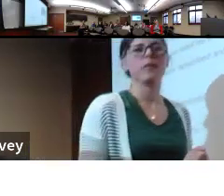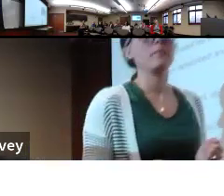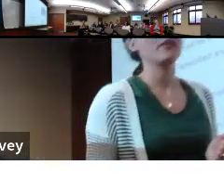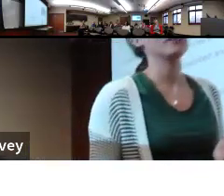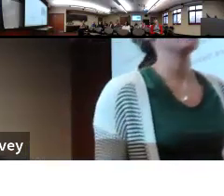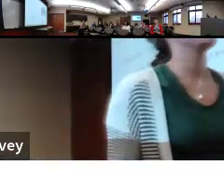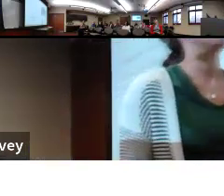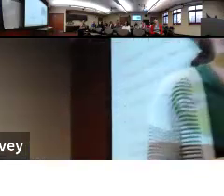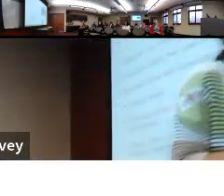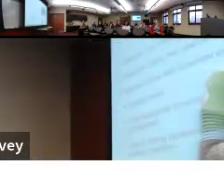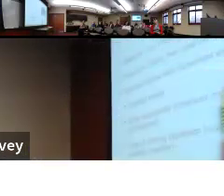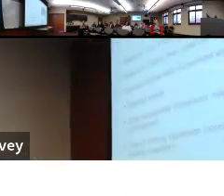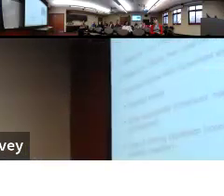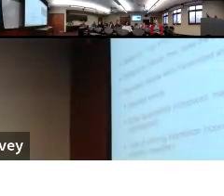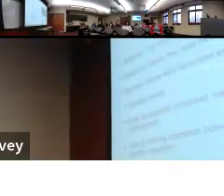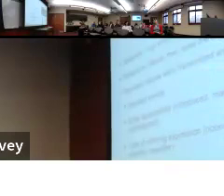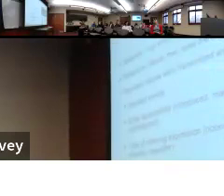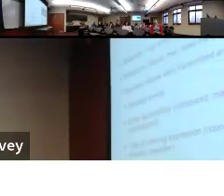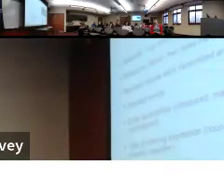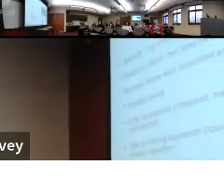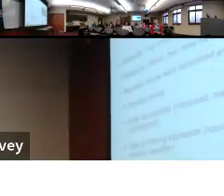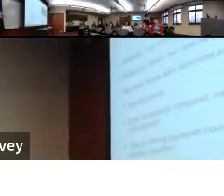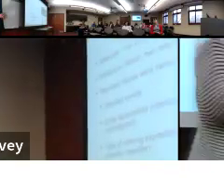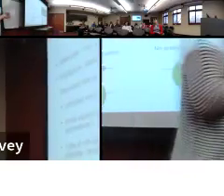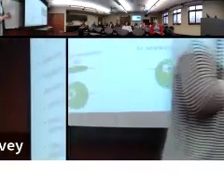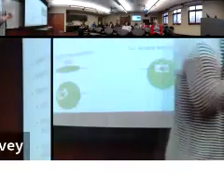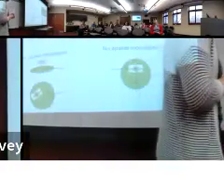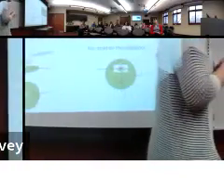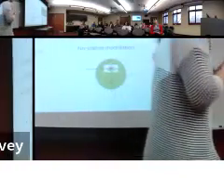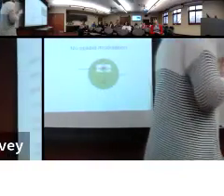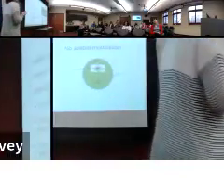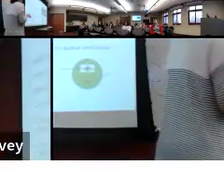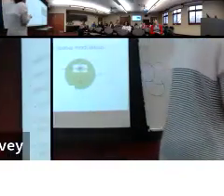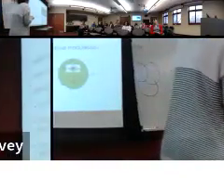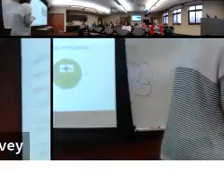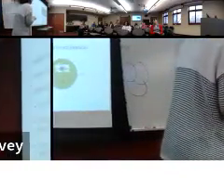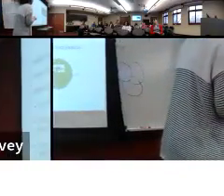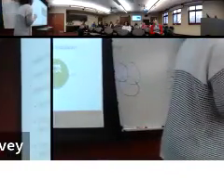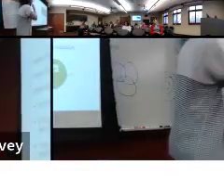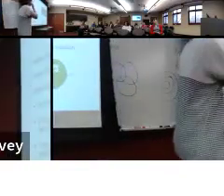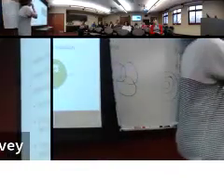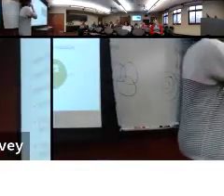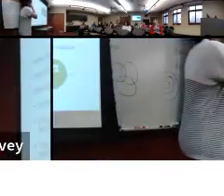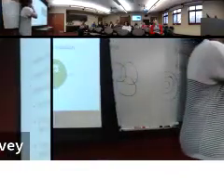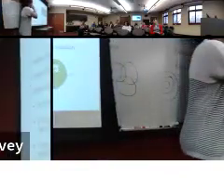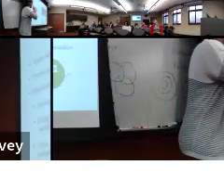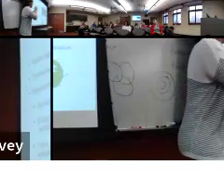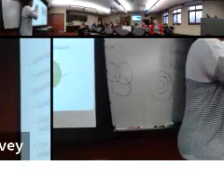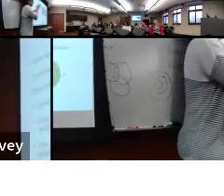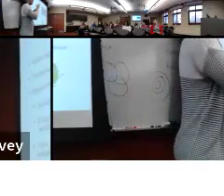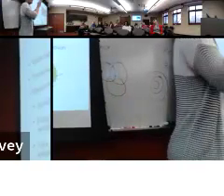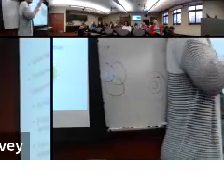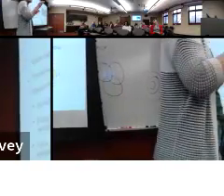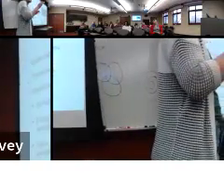So the method that we used to test these late learners' narratives was we used these short, simple stories that I talked about. So we essentially